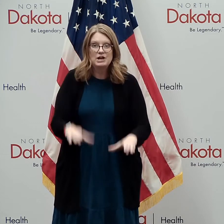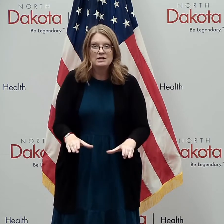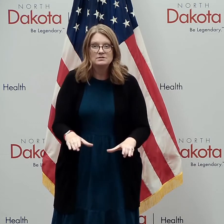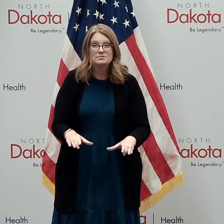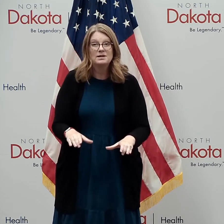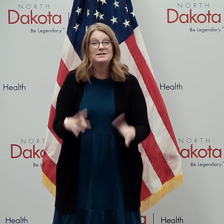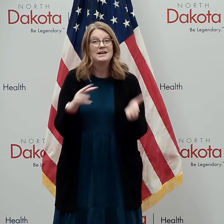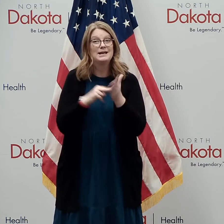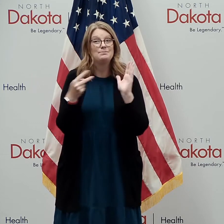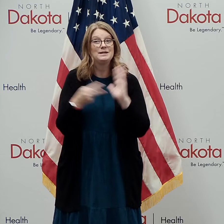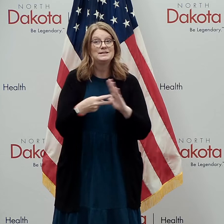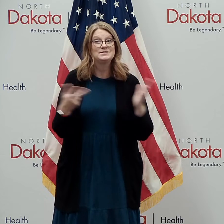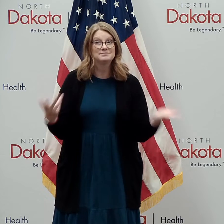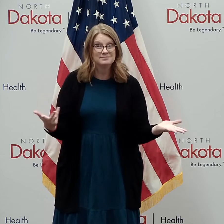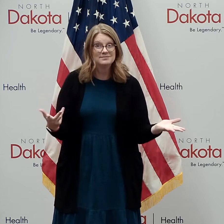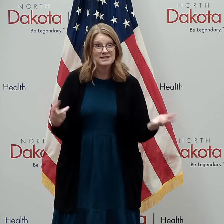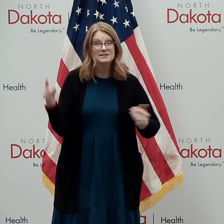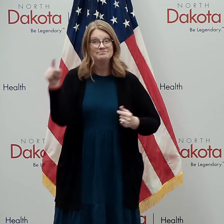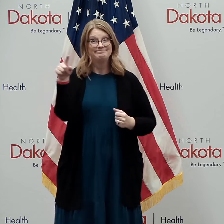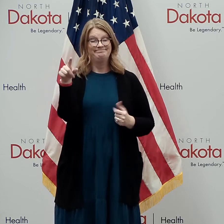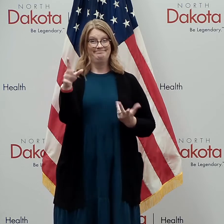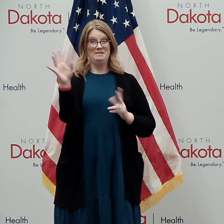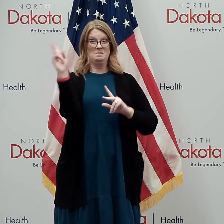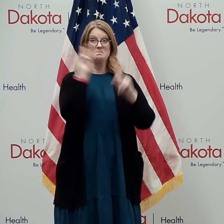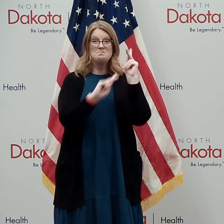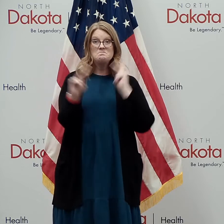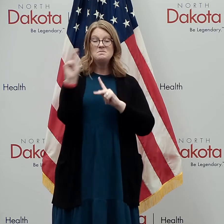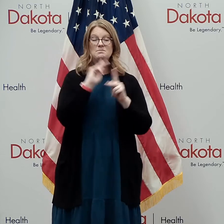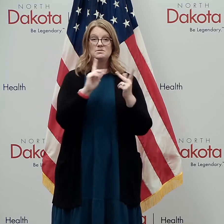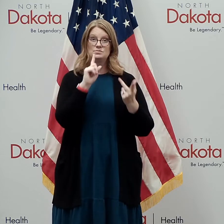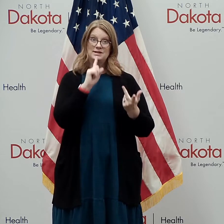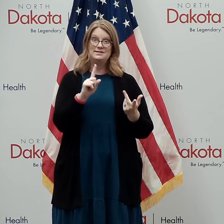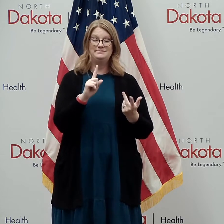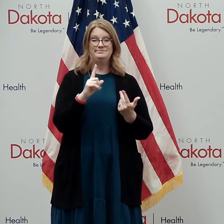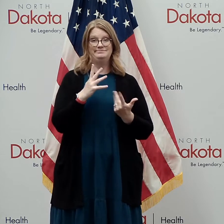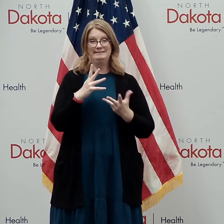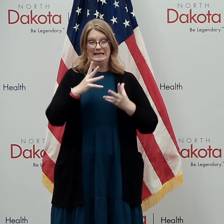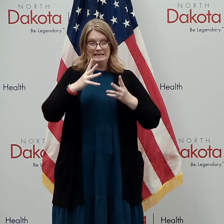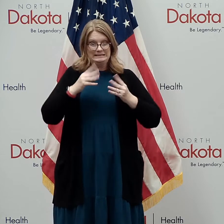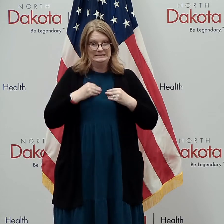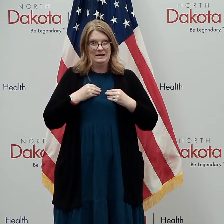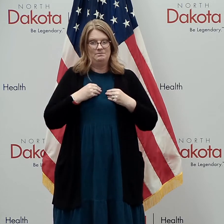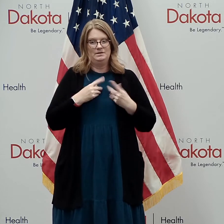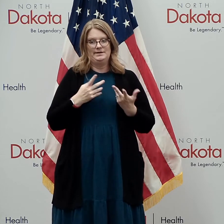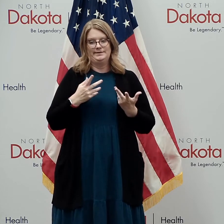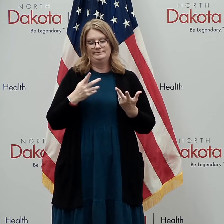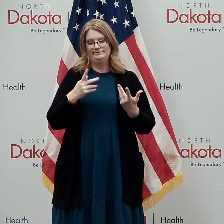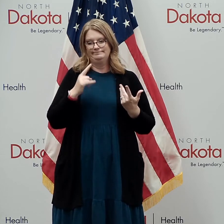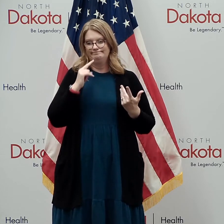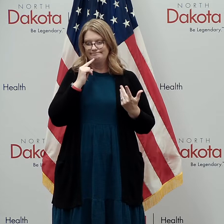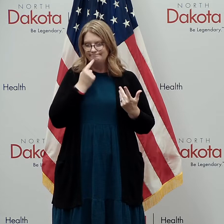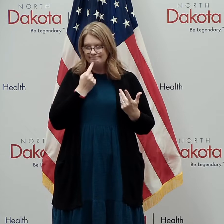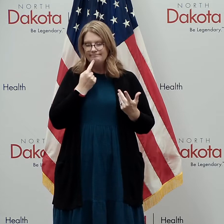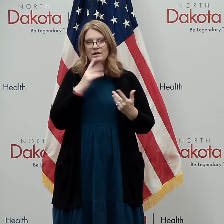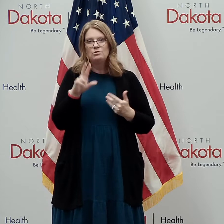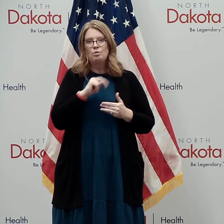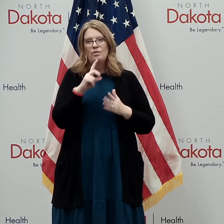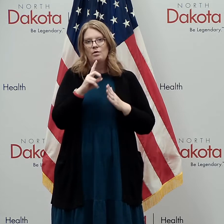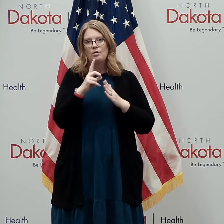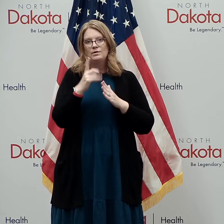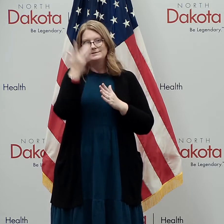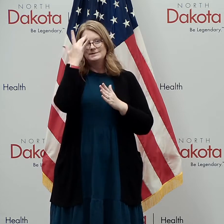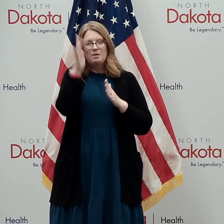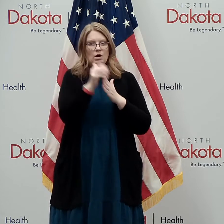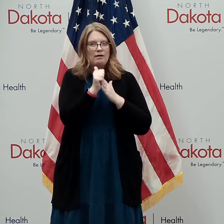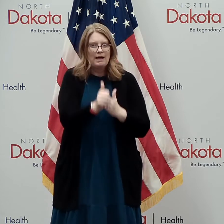really require that people take seriously the North Dakota SMART guidelines. It's